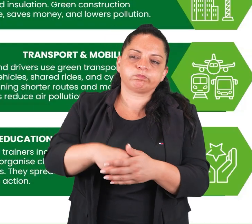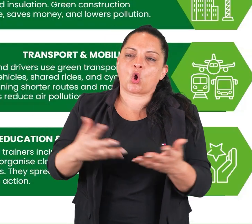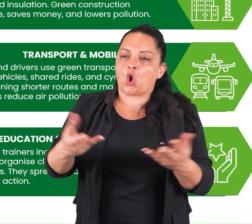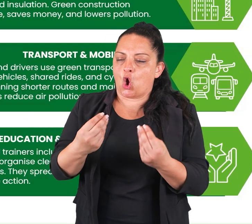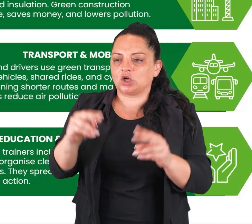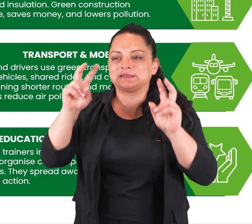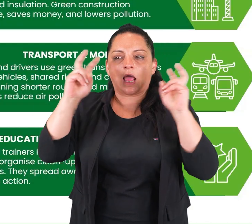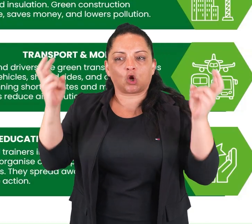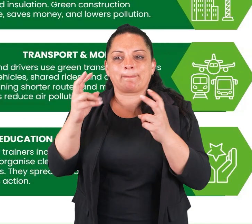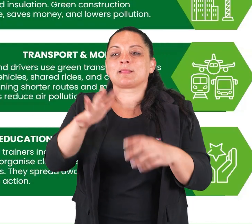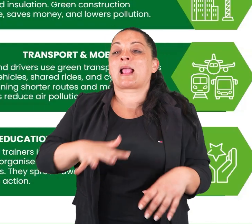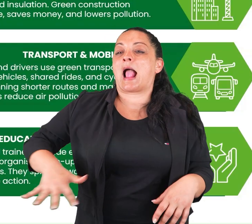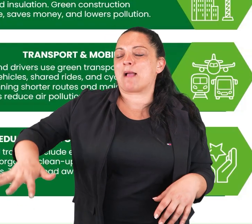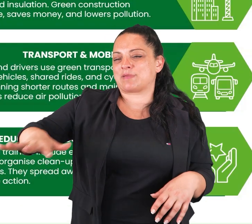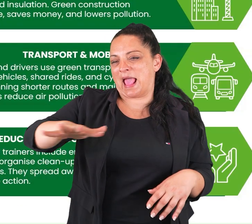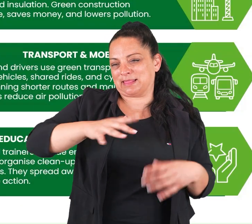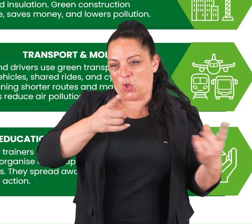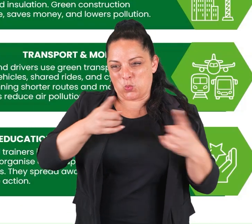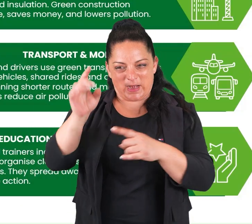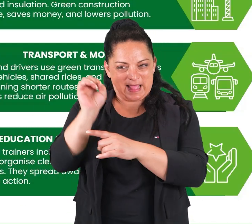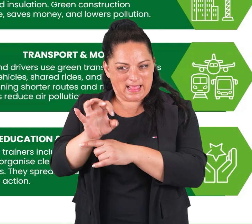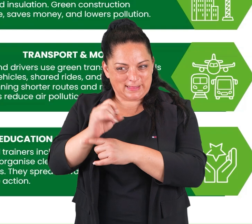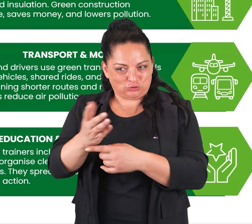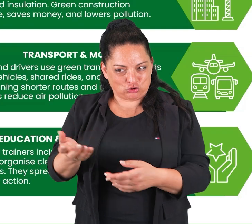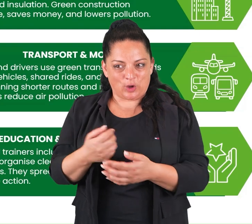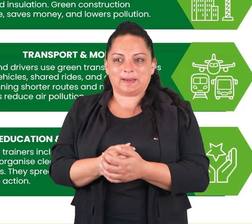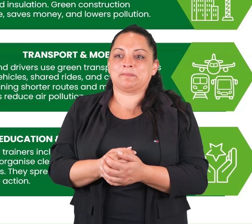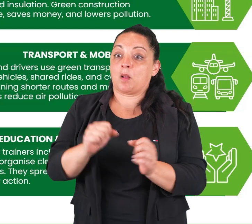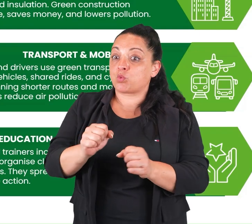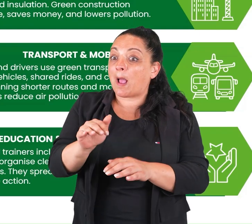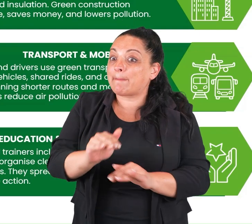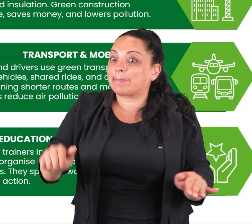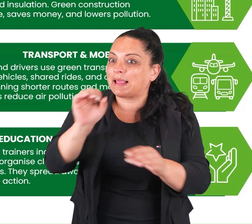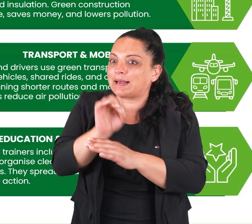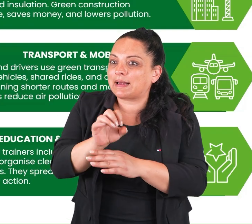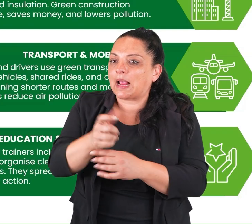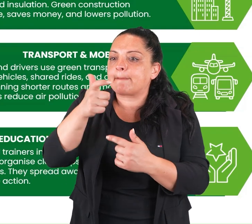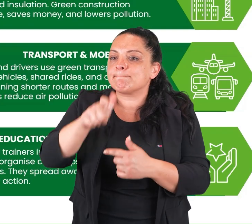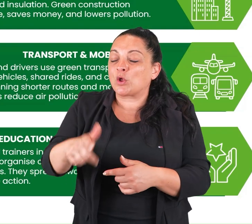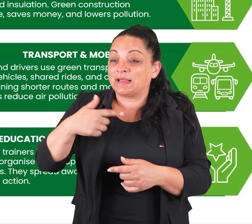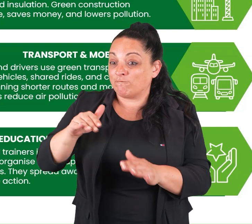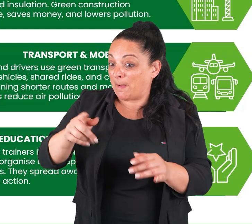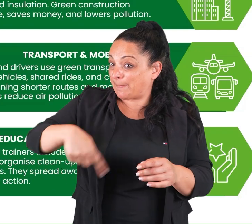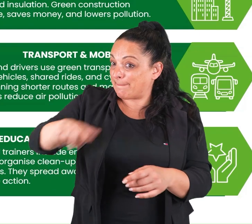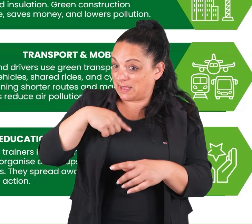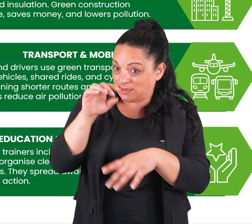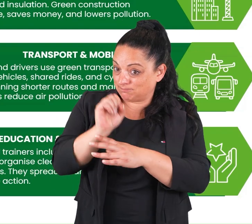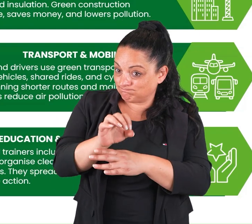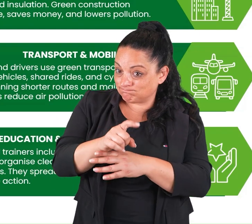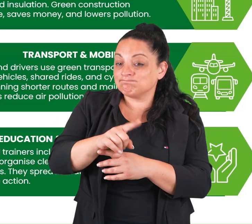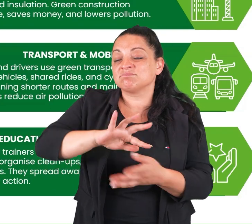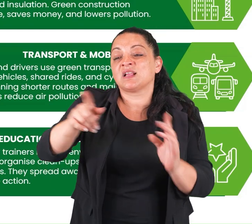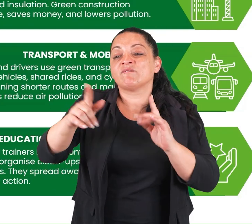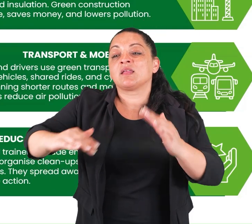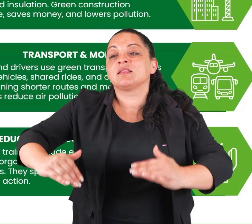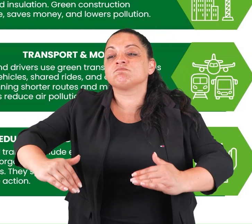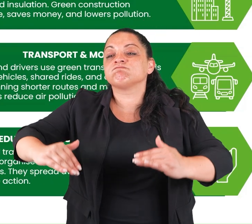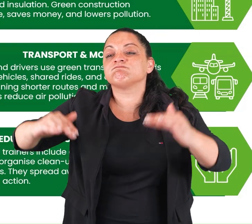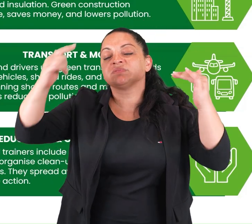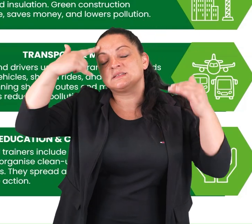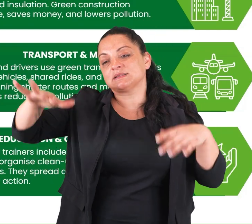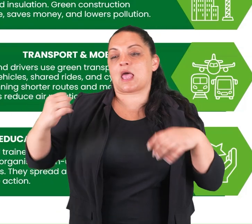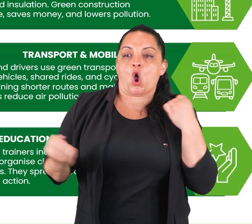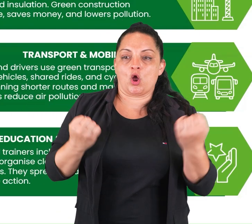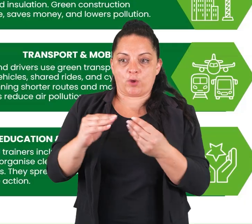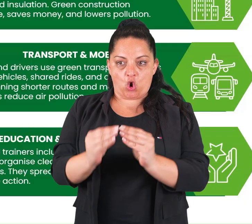can include environmental topics in their lessons. They can educate children, because when we educate children, then they will know